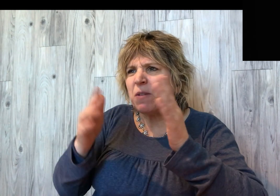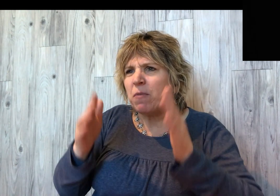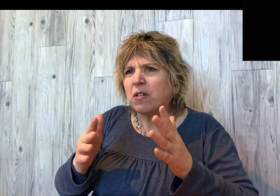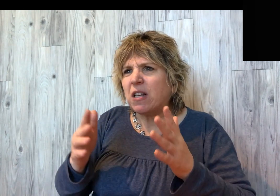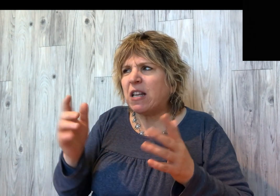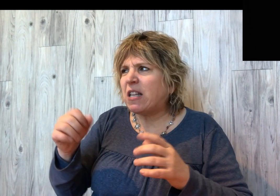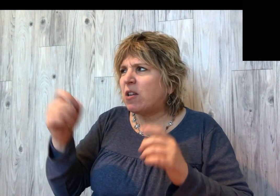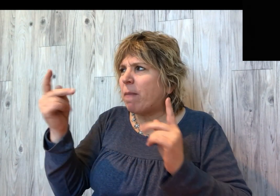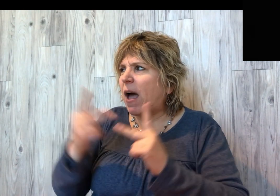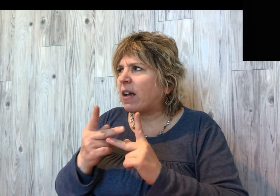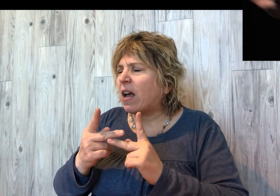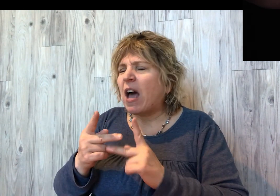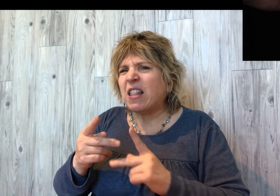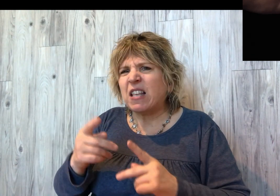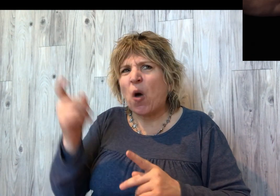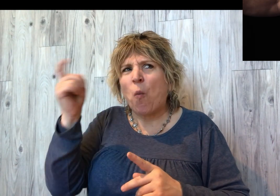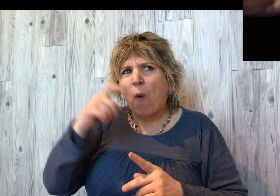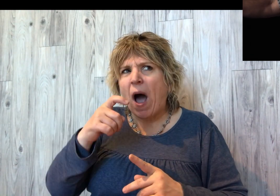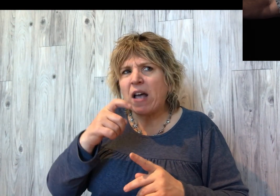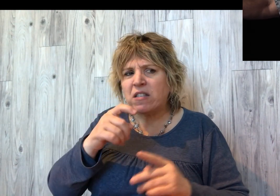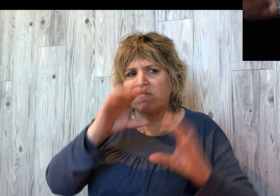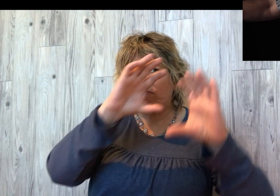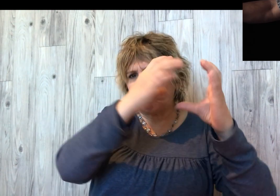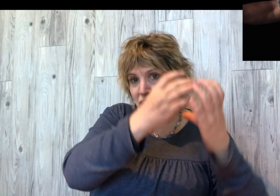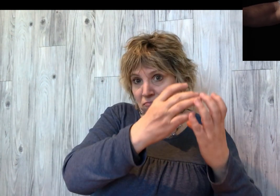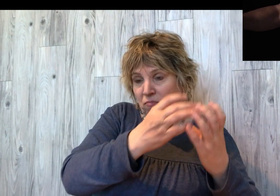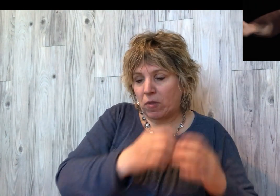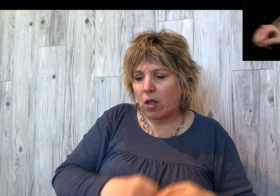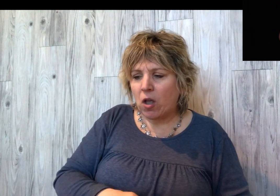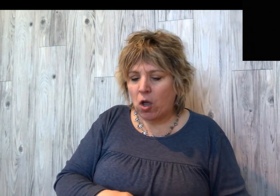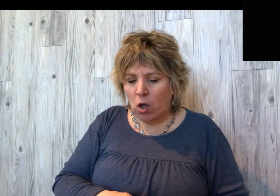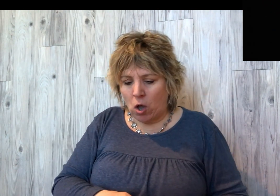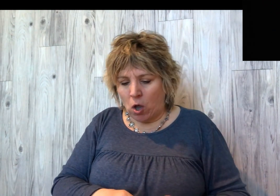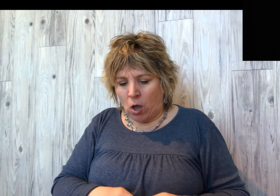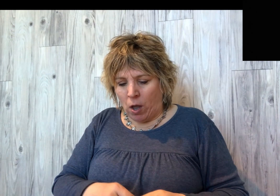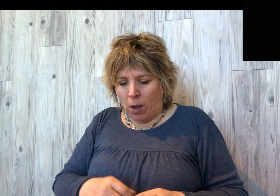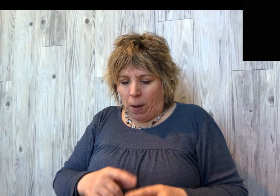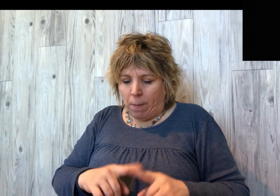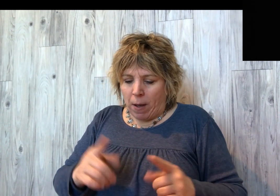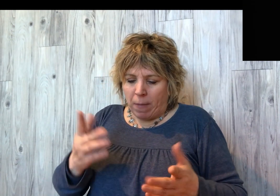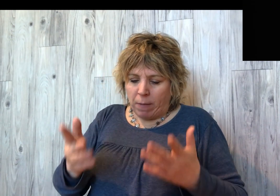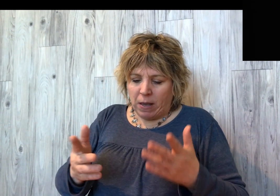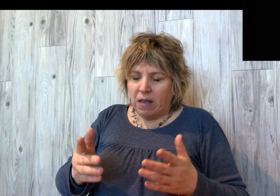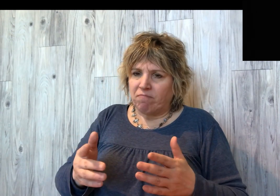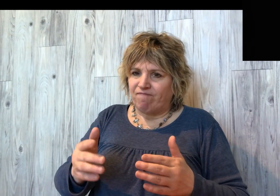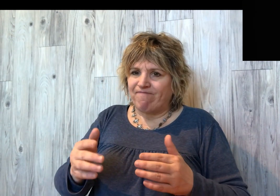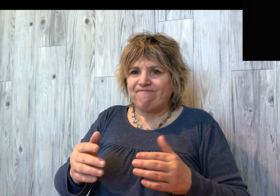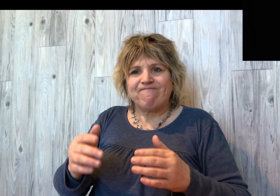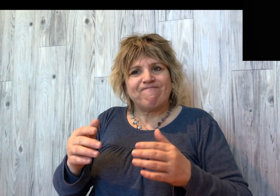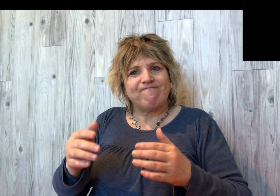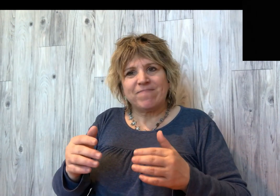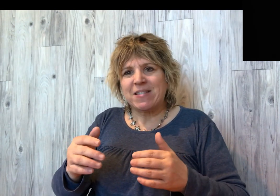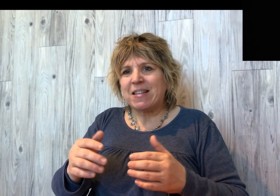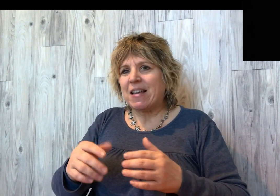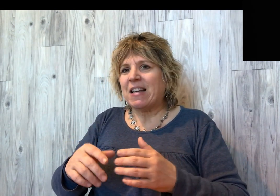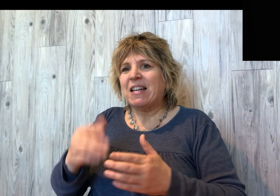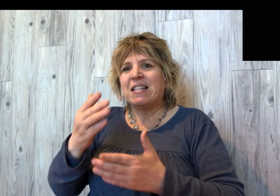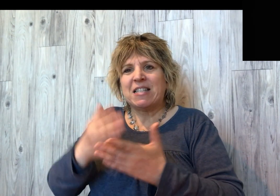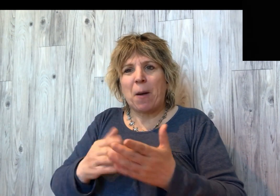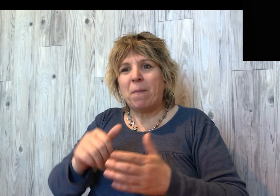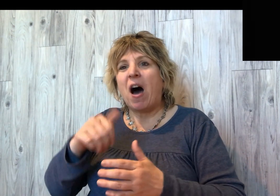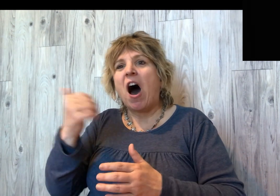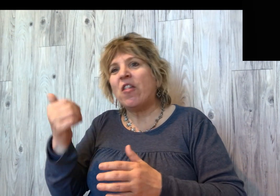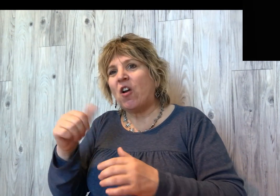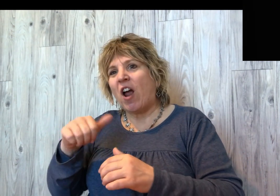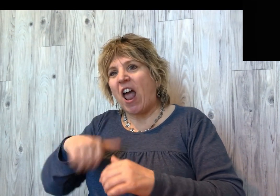us needs to take a step back and go, instead of just going, yeah, I'm in the wise category, where are the areas in our life that maybe we've dropped into